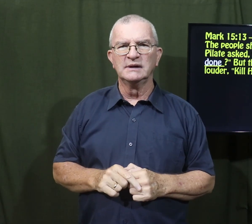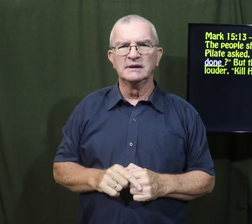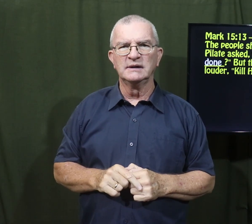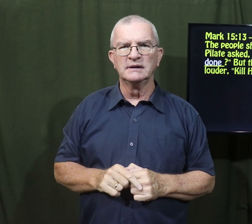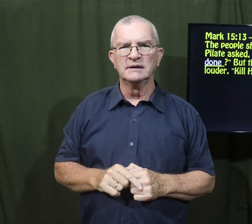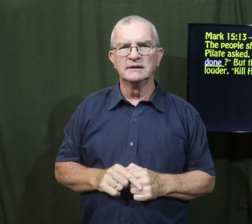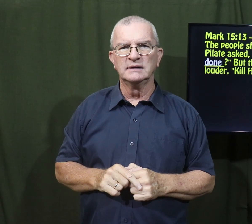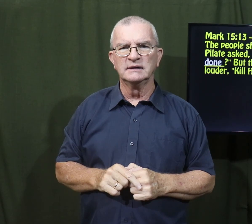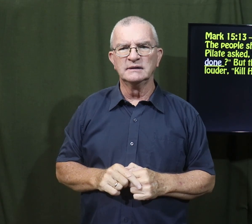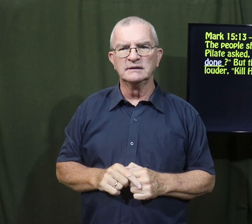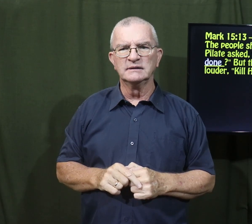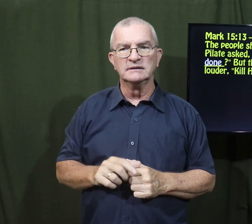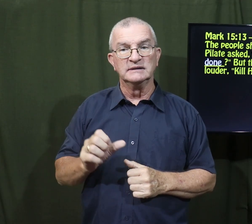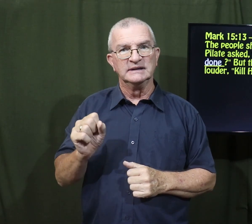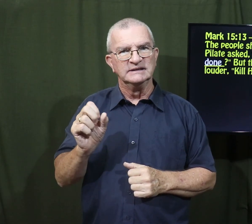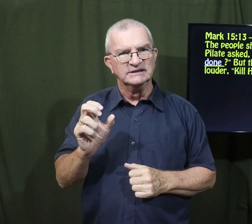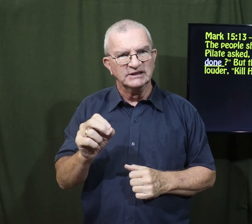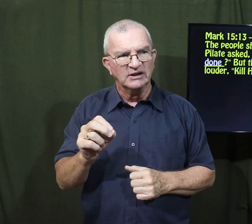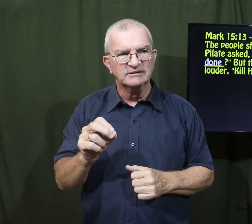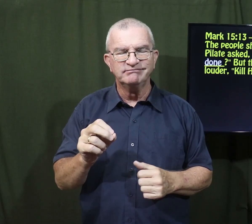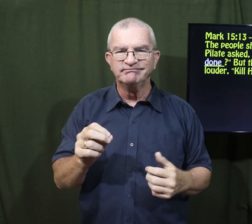He was wondering what to do.